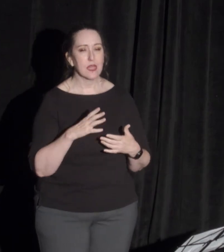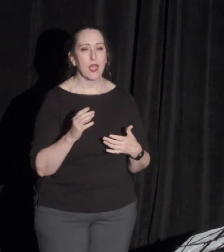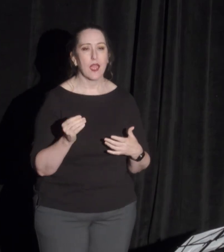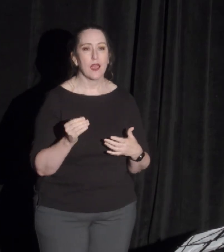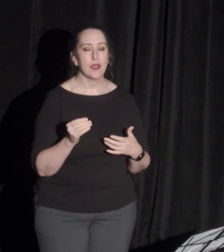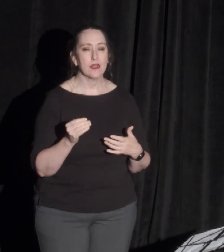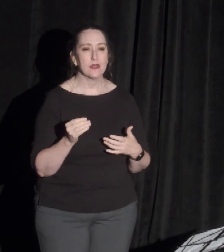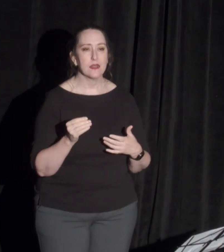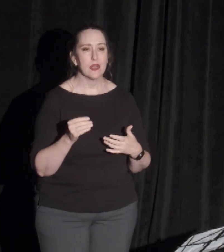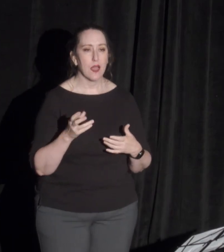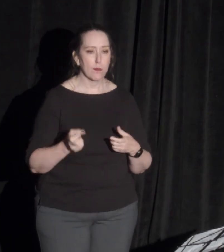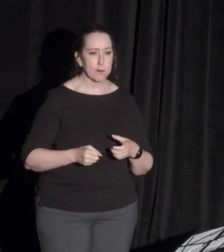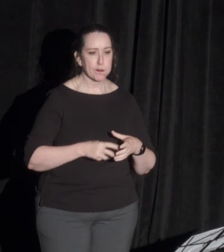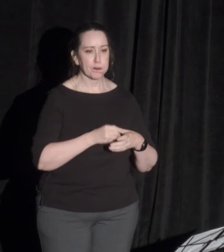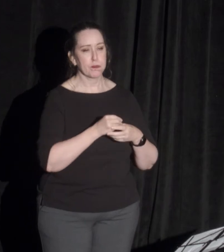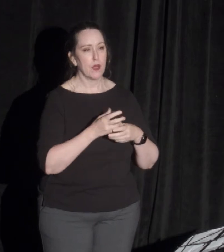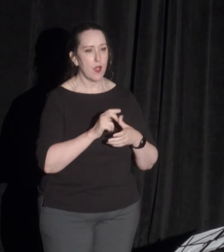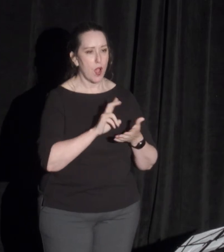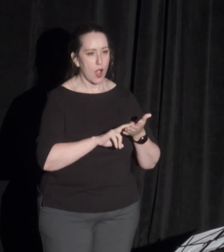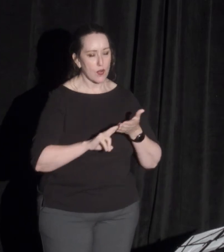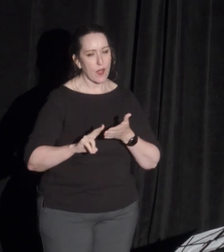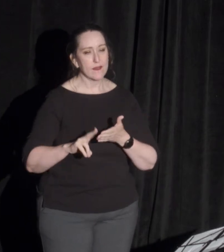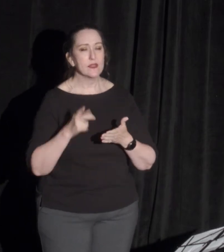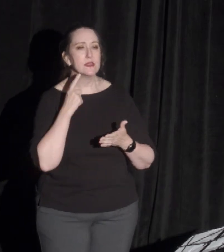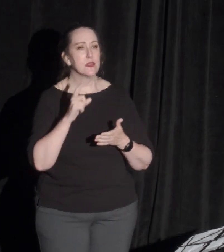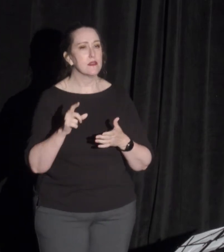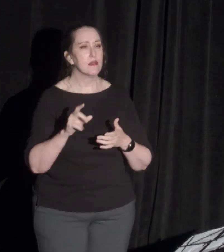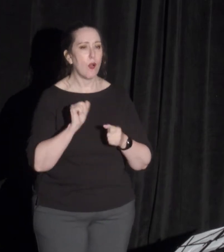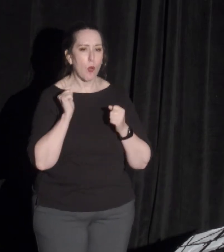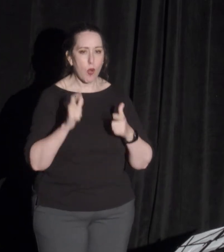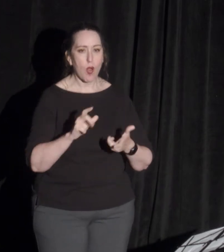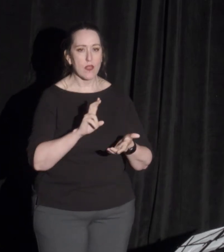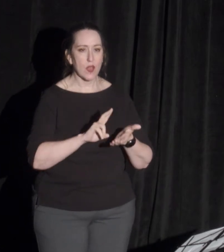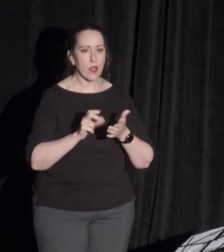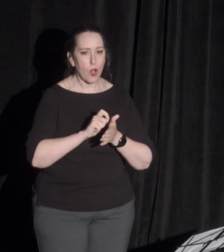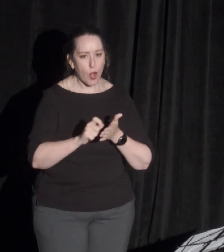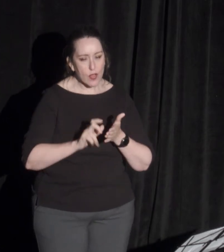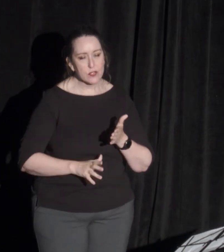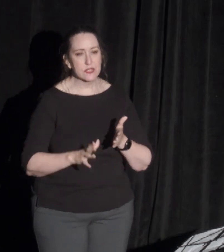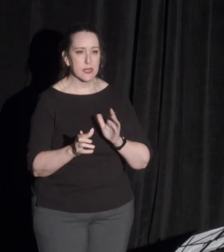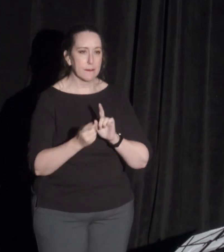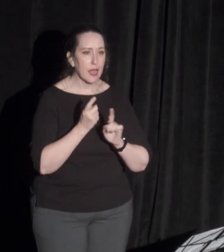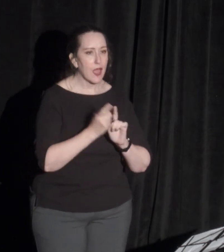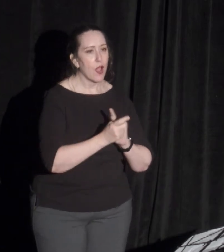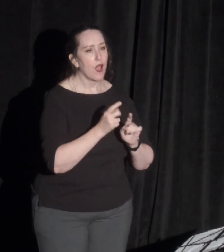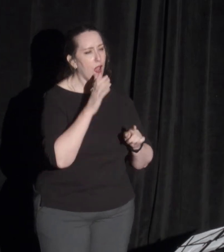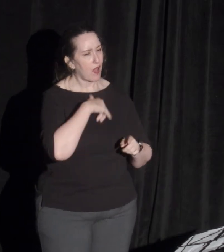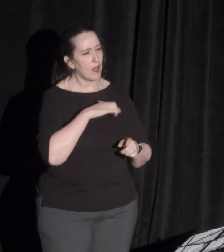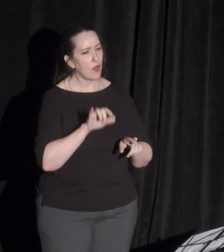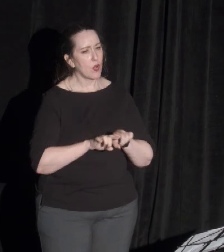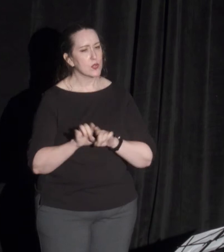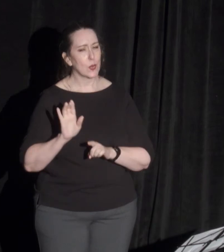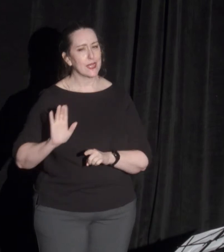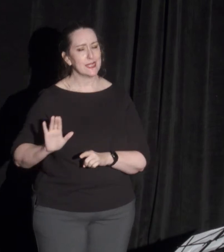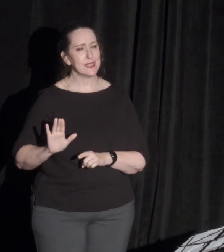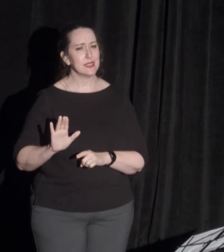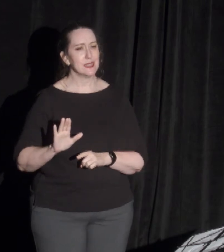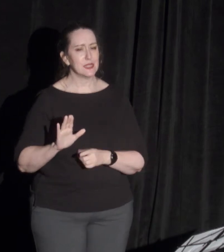he filled it up with autographs of every author he met. Also, oddly, it's also his school, like